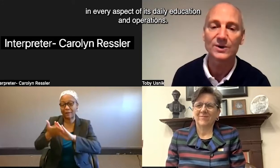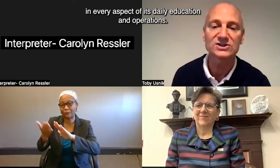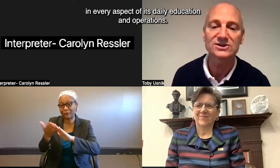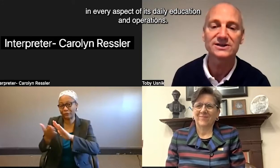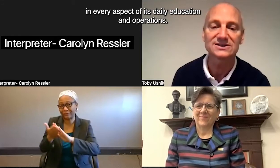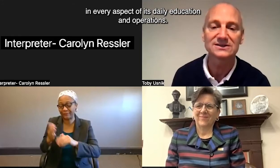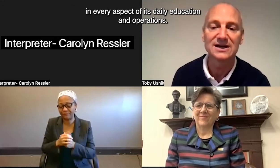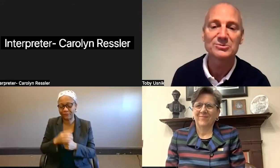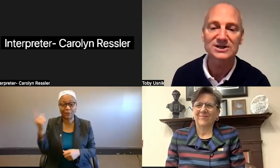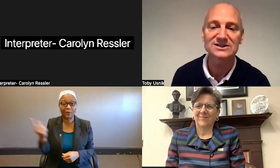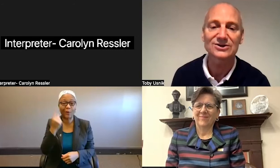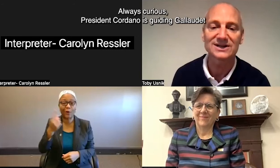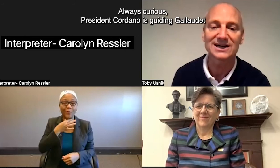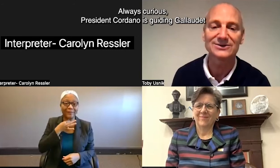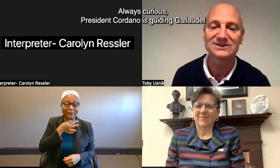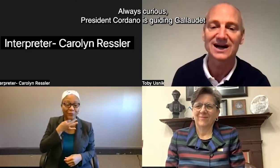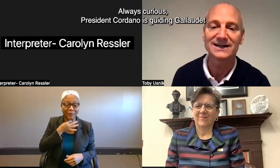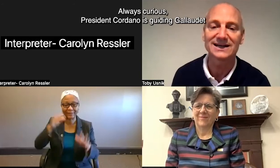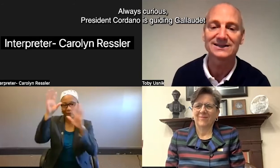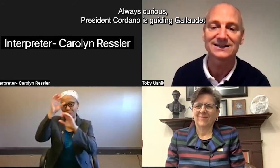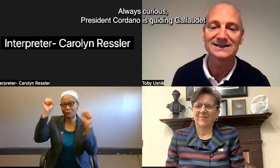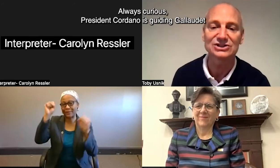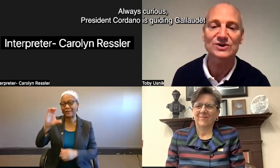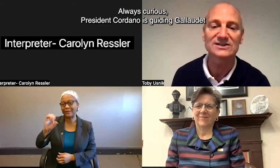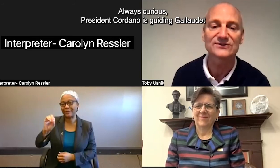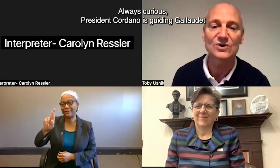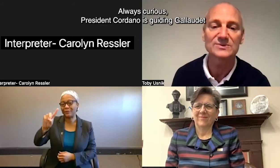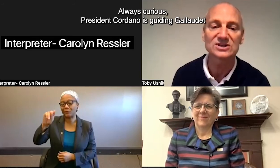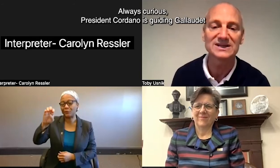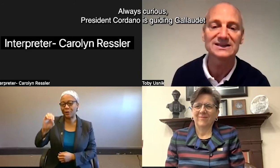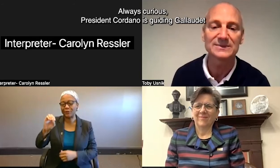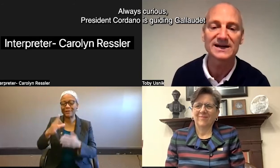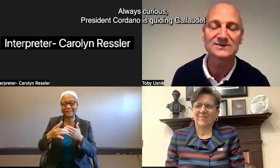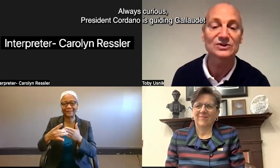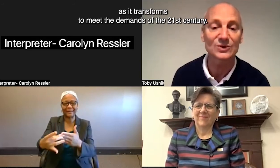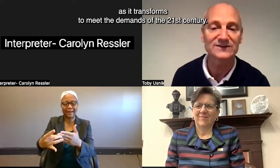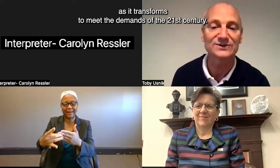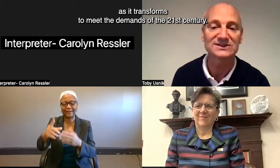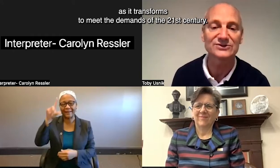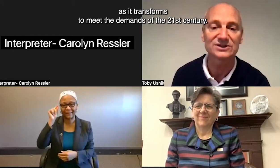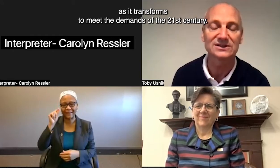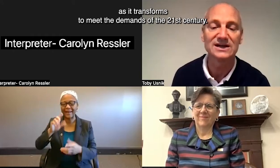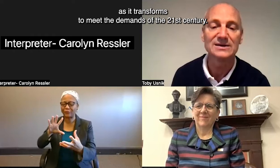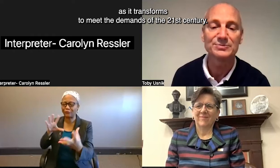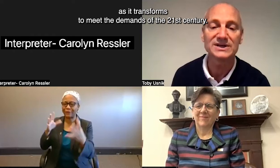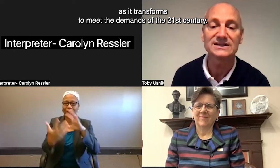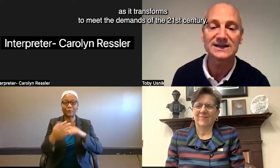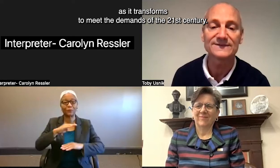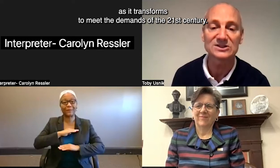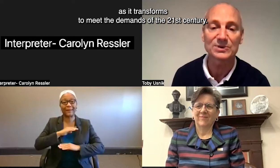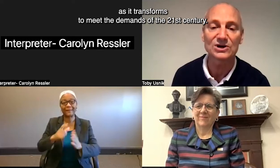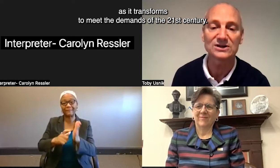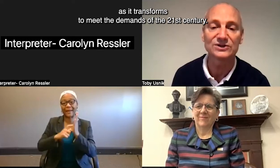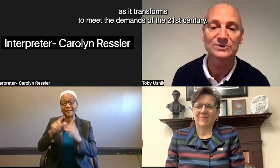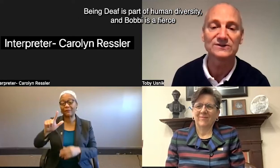Always curious, President Cordano is guiding Gallaudet as it transforms to meet the demands of the 21st century. Being